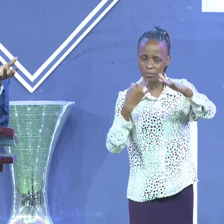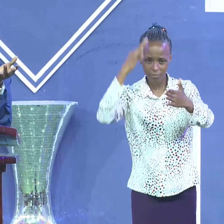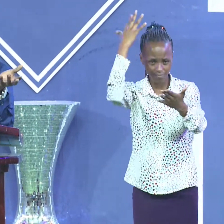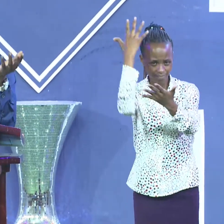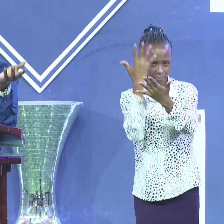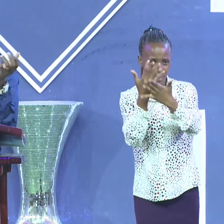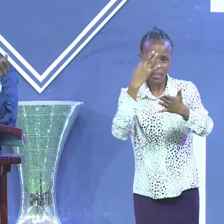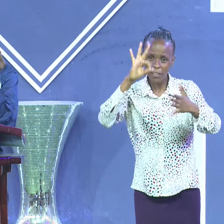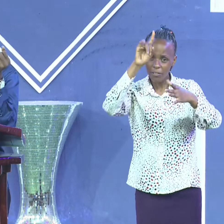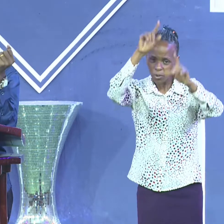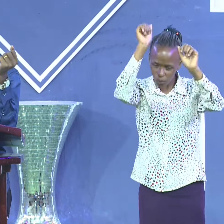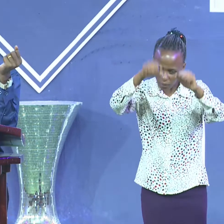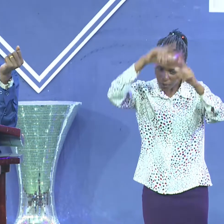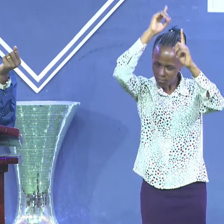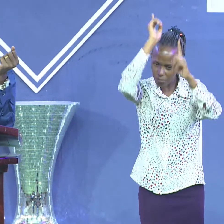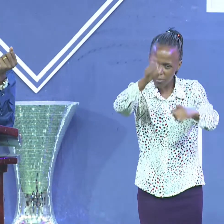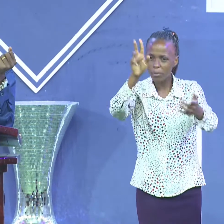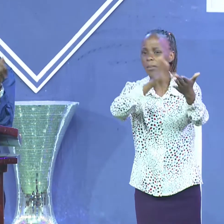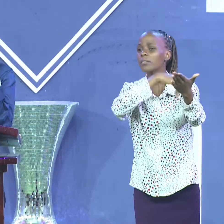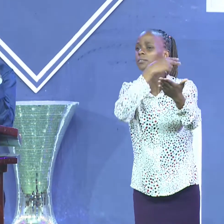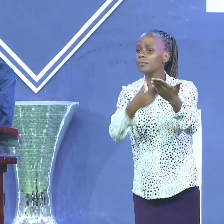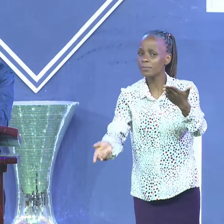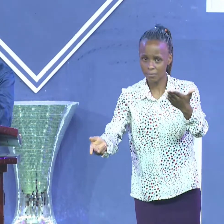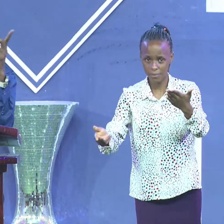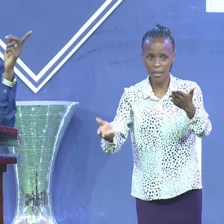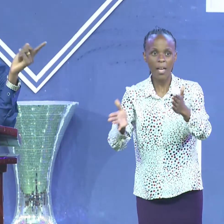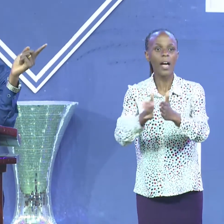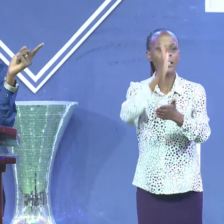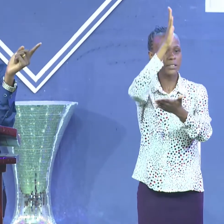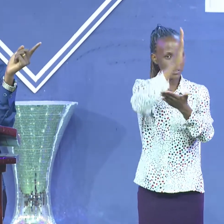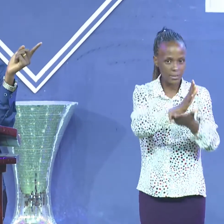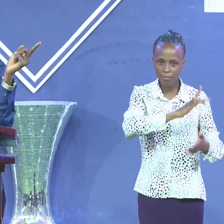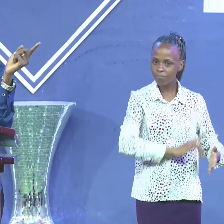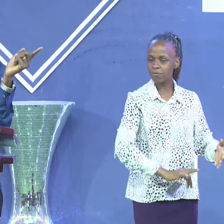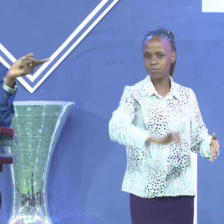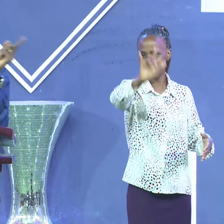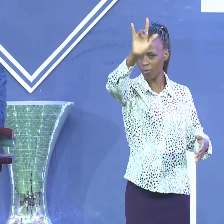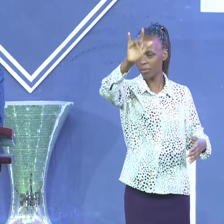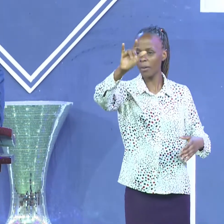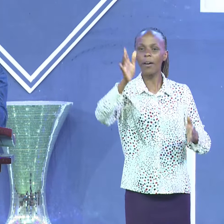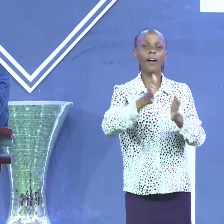like situation, you can get there and still fail. I've seen some who go